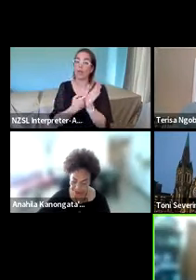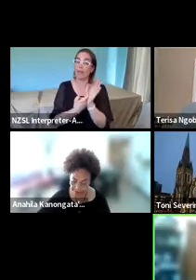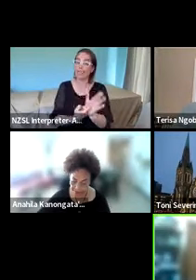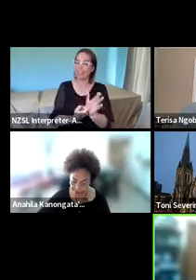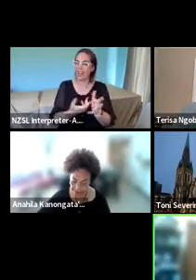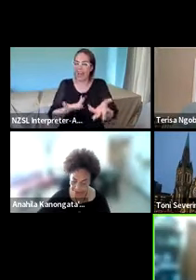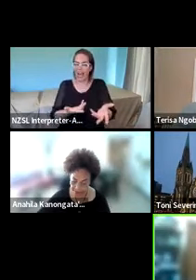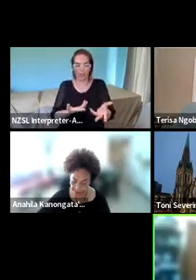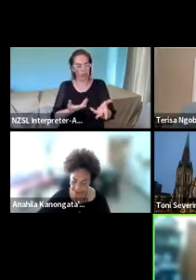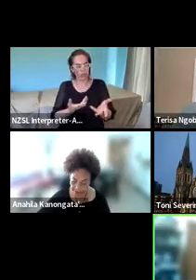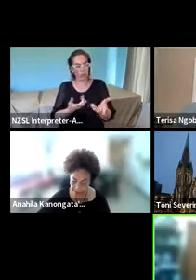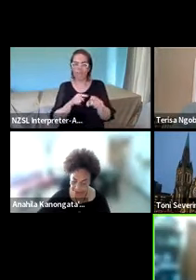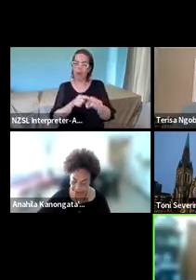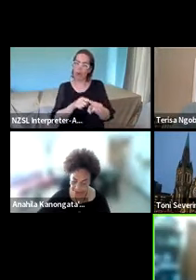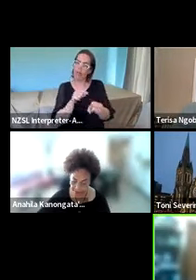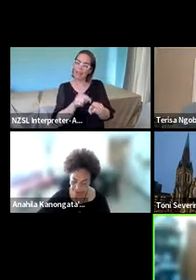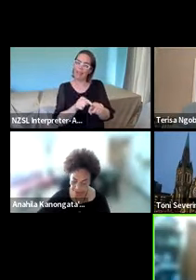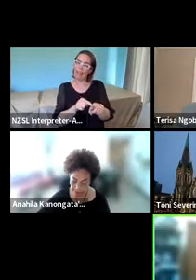any thoughts about